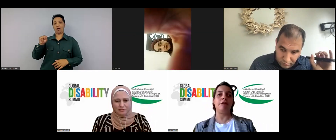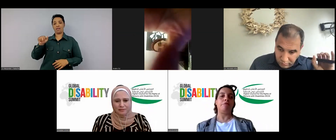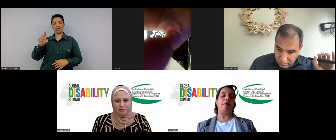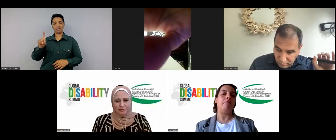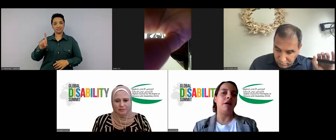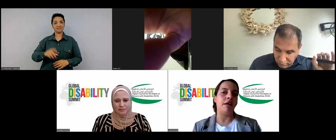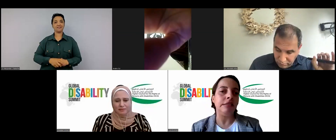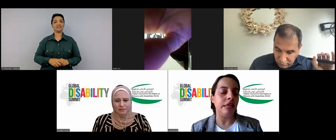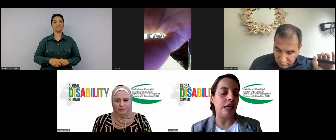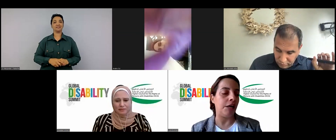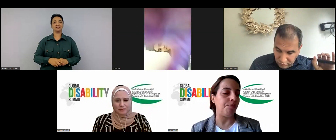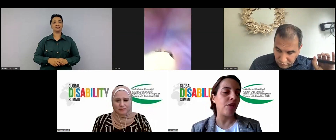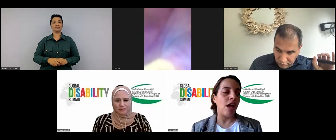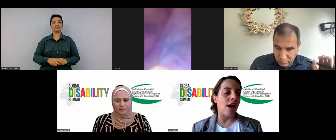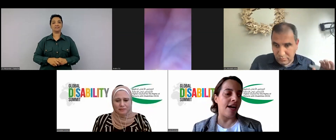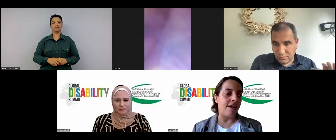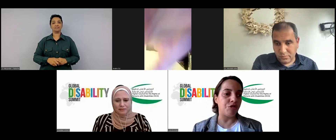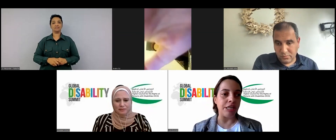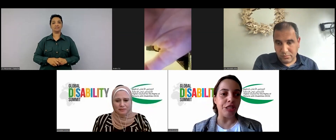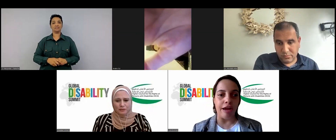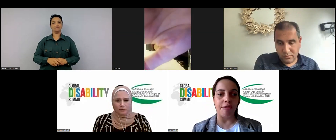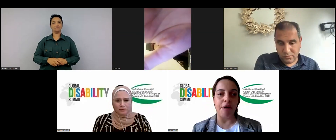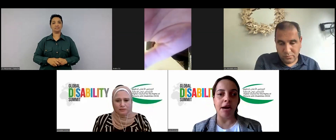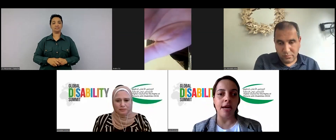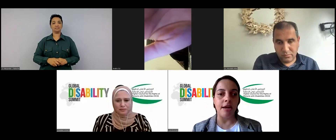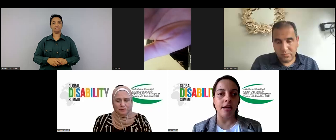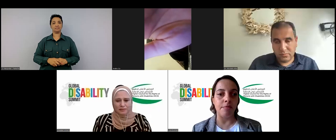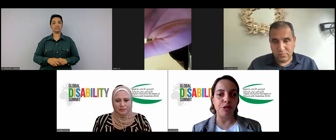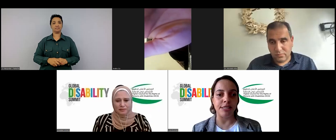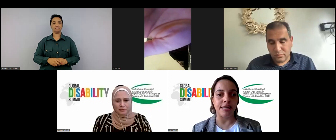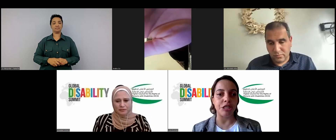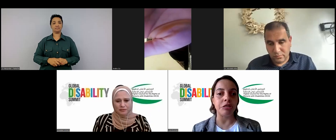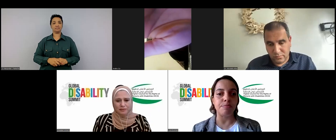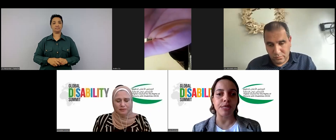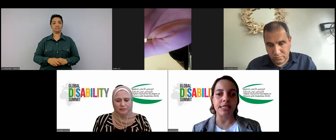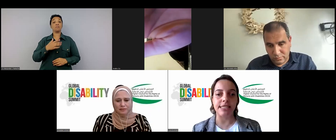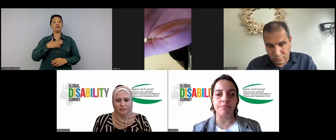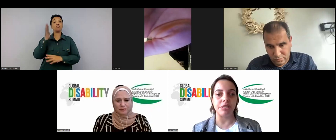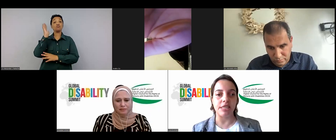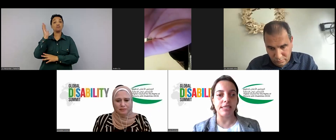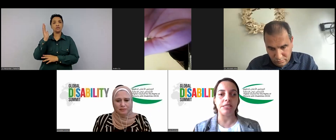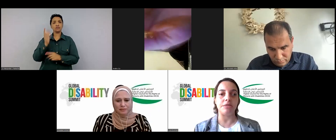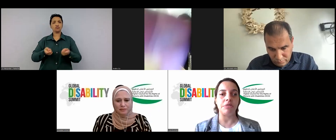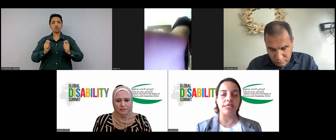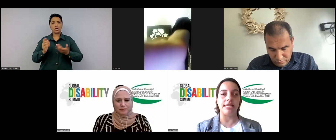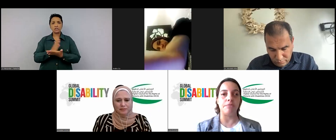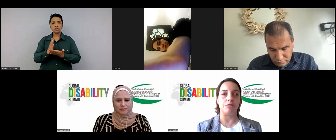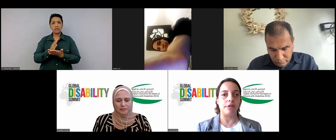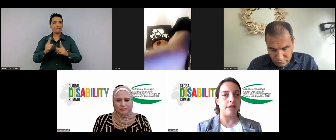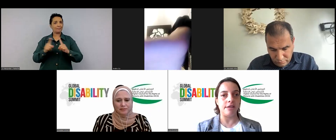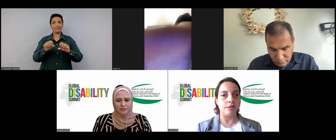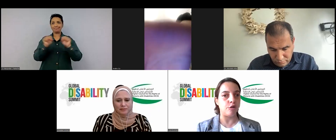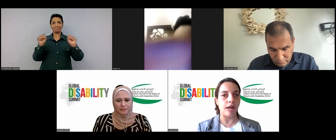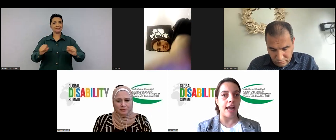Good evening from Amman. I have tried sharing my presentation, but it seems that the system is